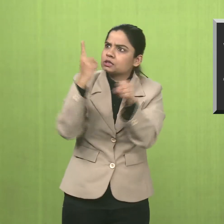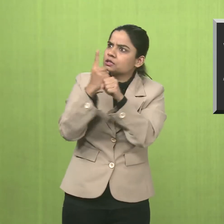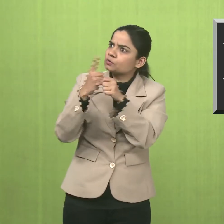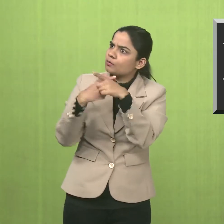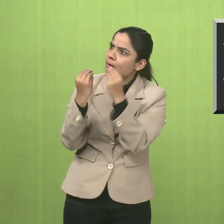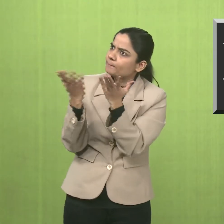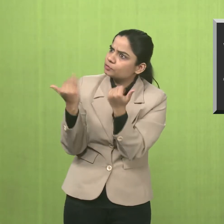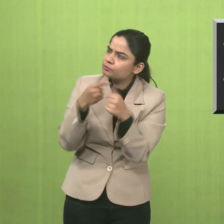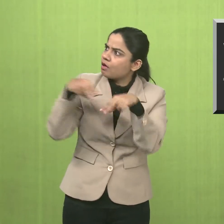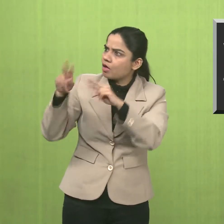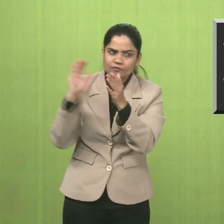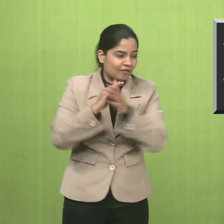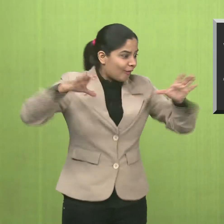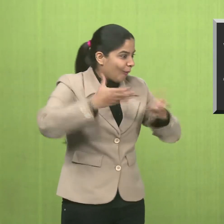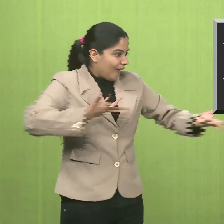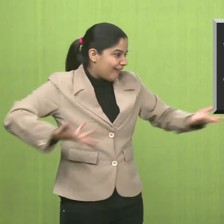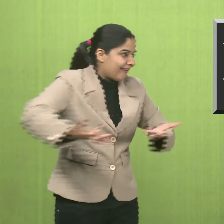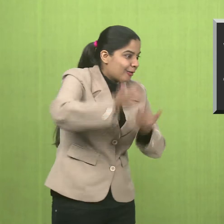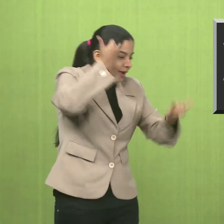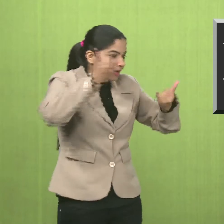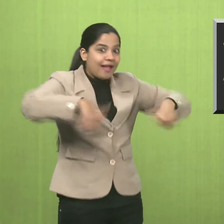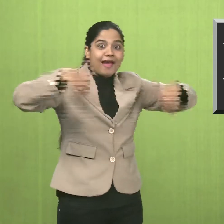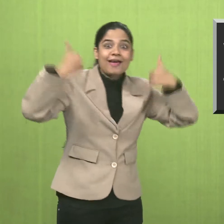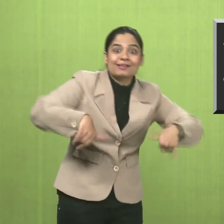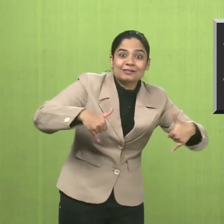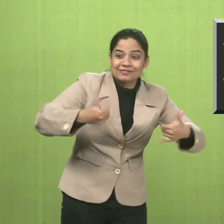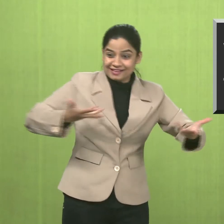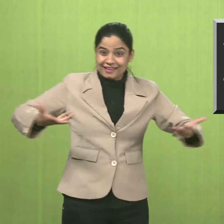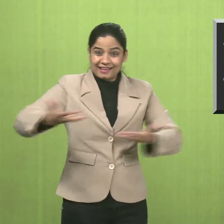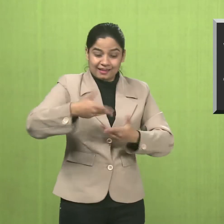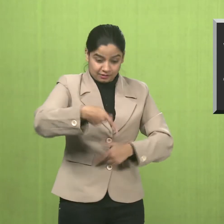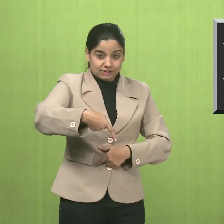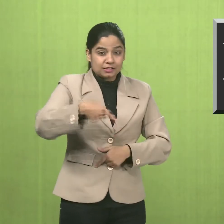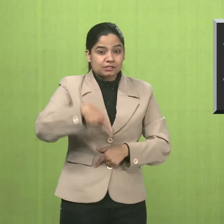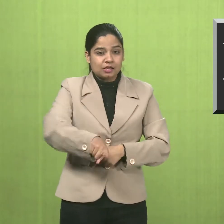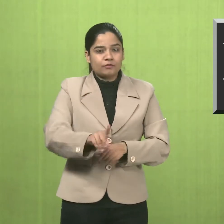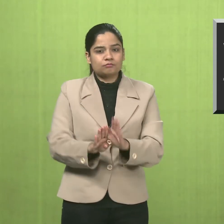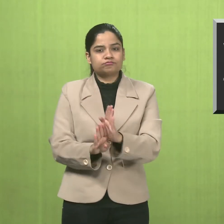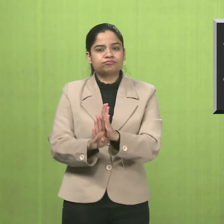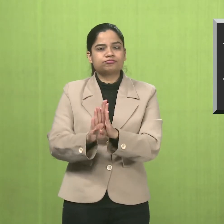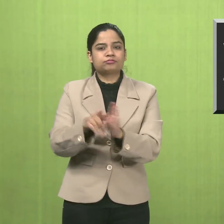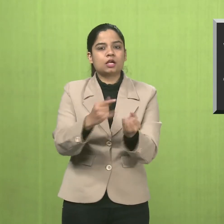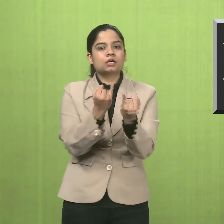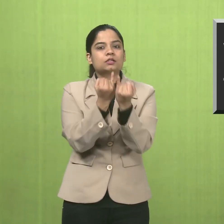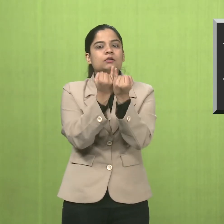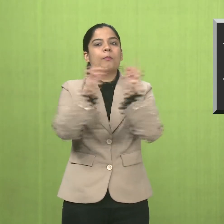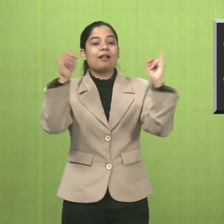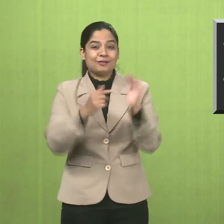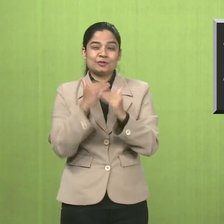know, so that they know what's happening around them. They know what's good or bad. They're able to engage in different activities and